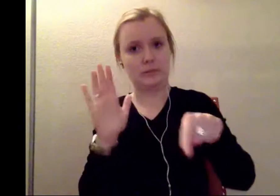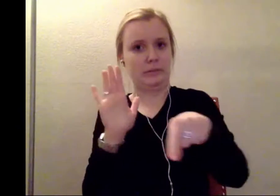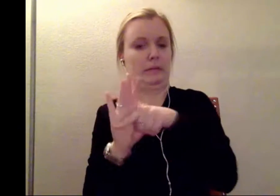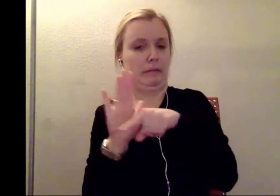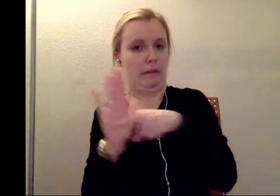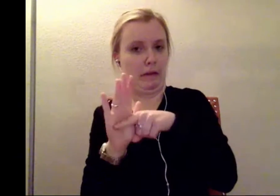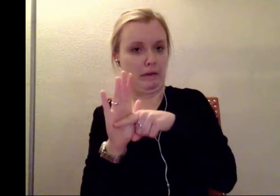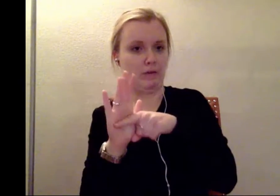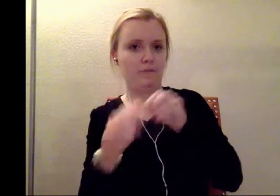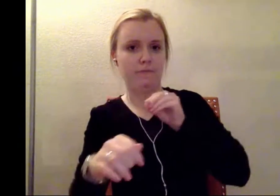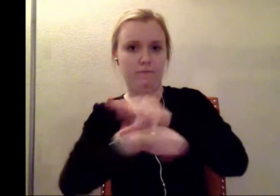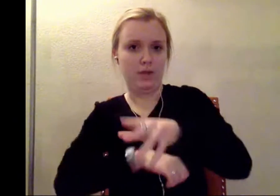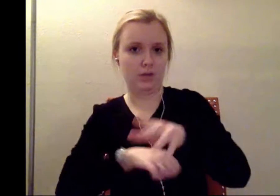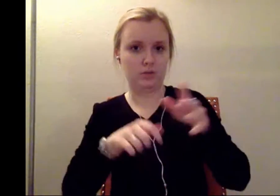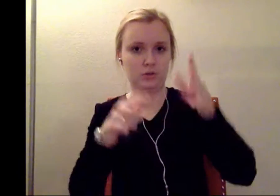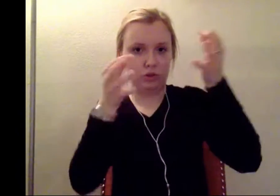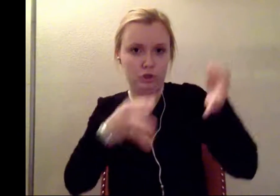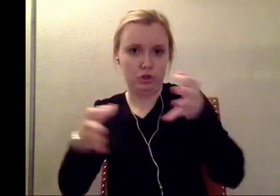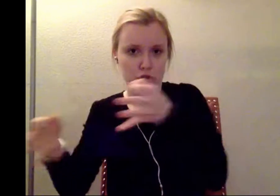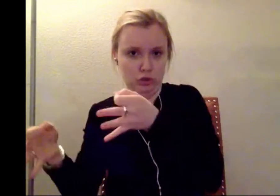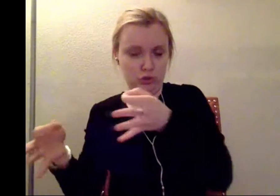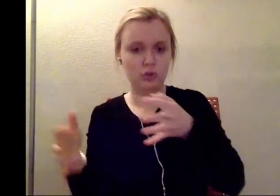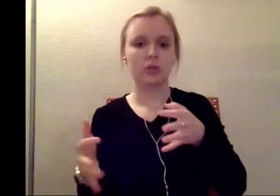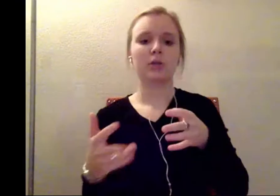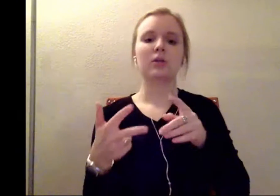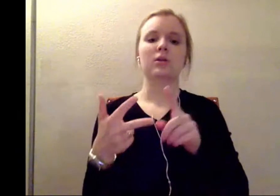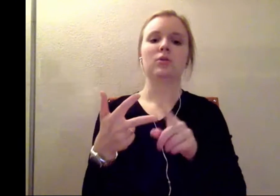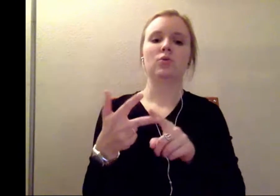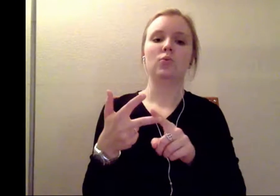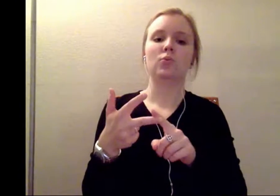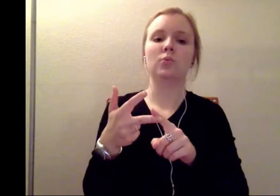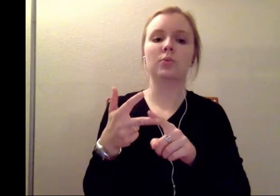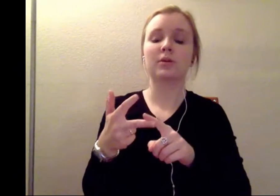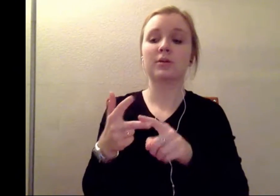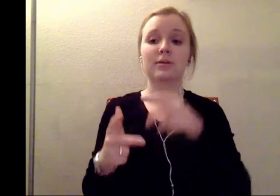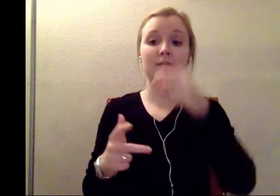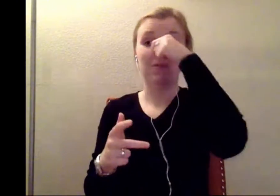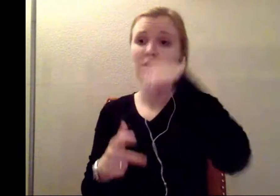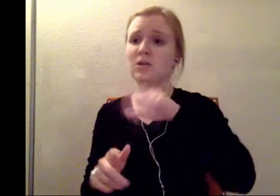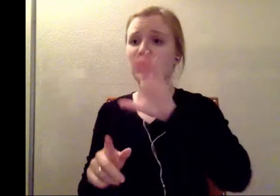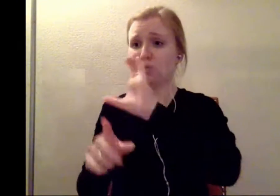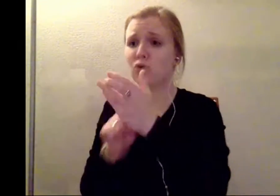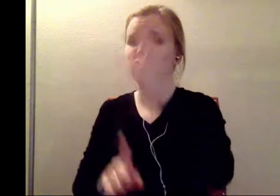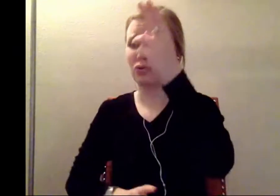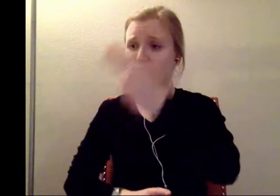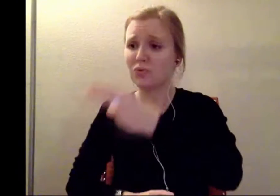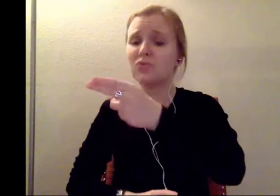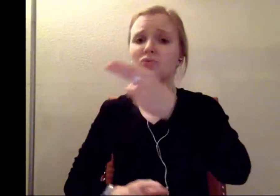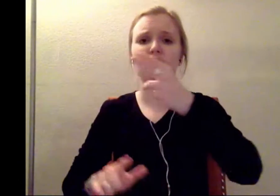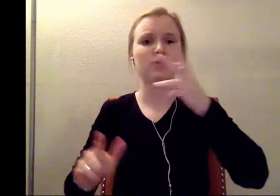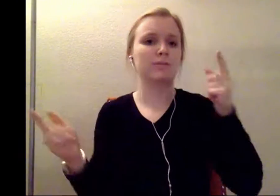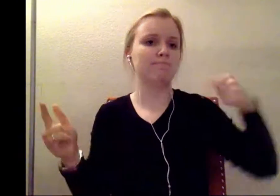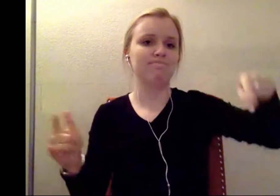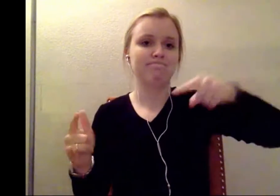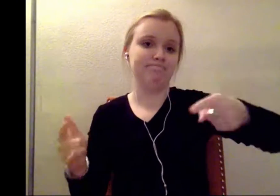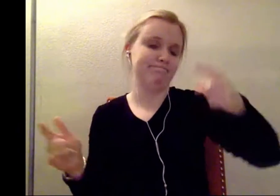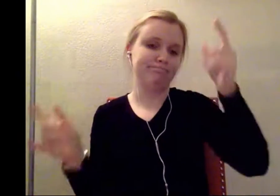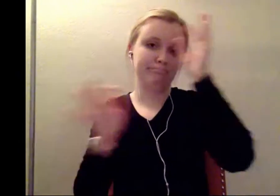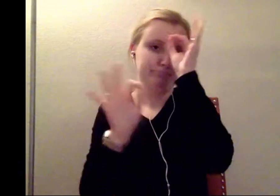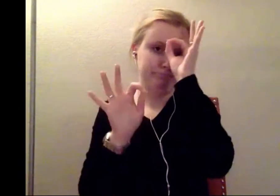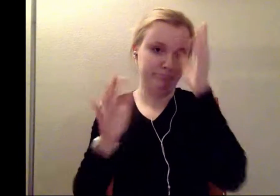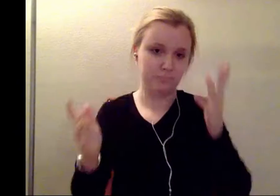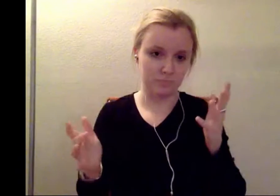decision-making, was an ignorance of Vietnamese culture and history that almost universally was shared among